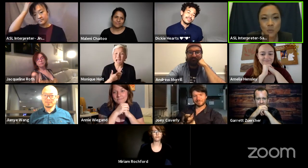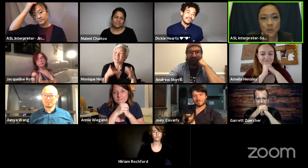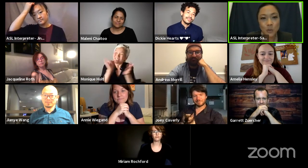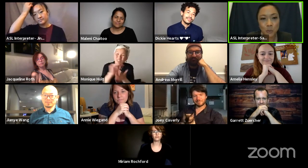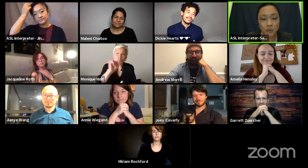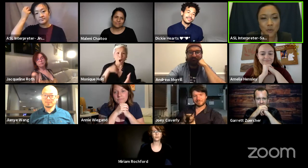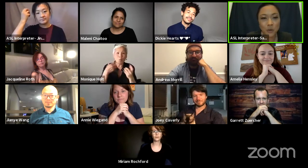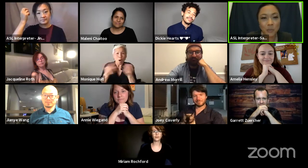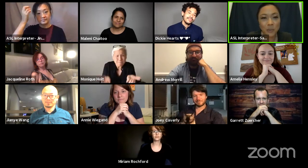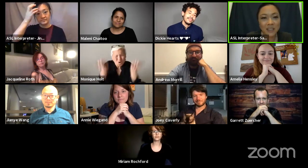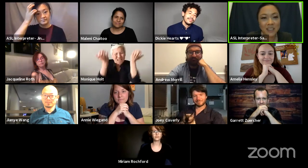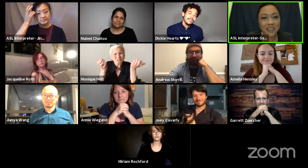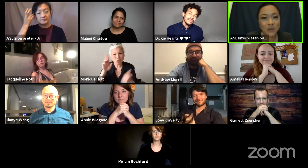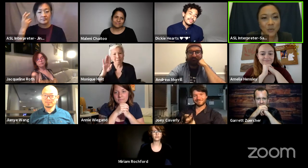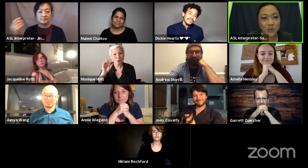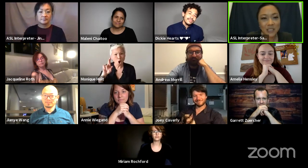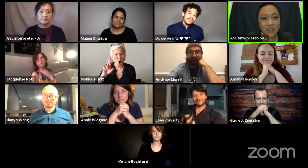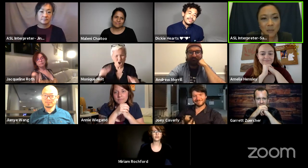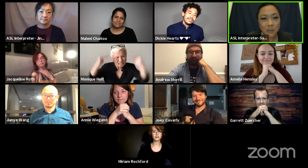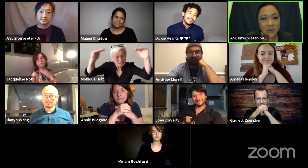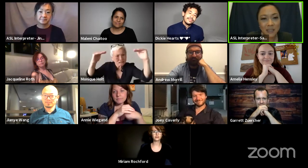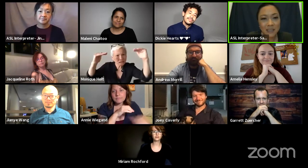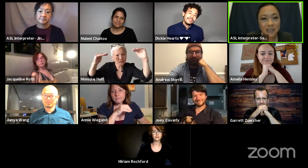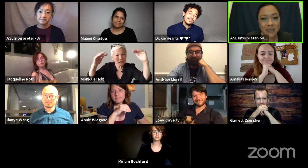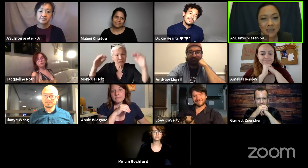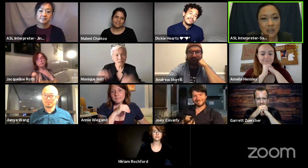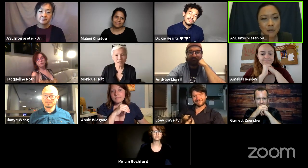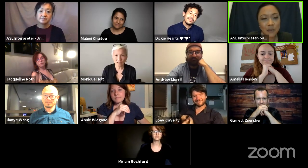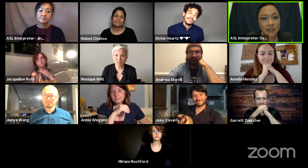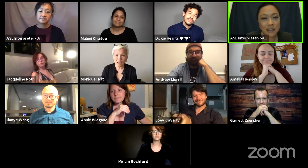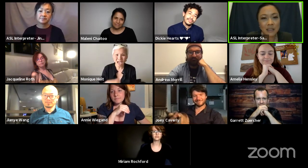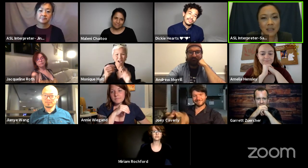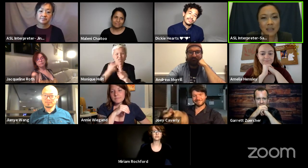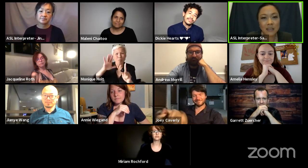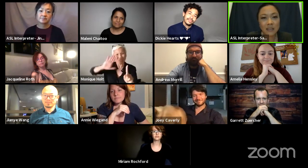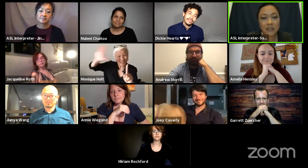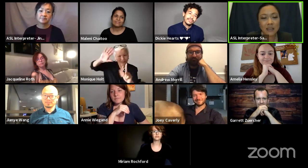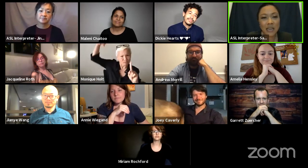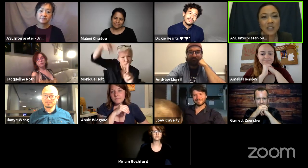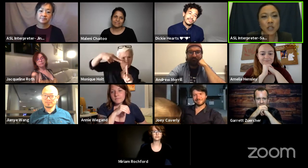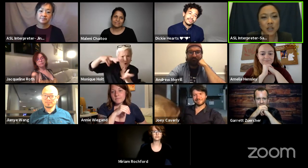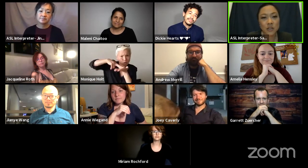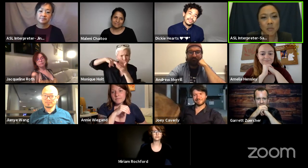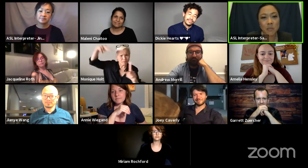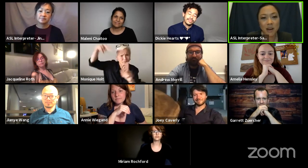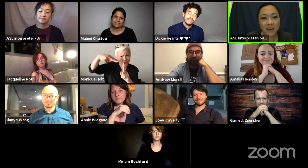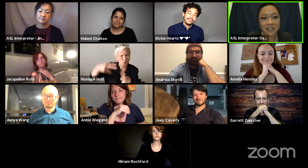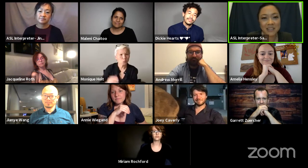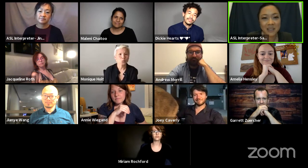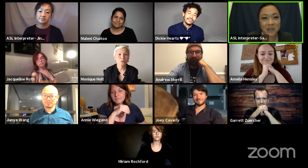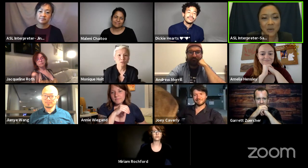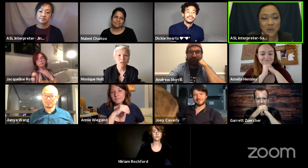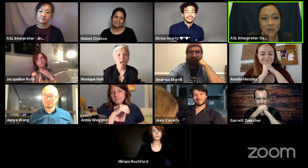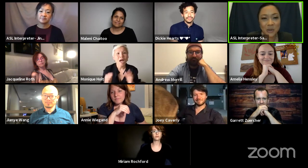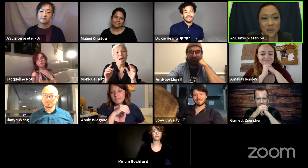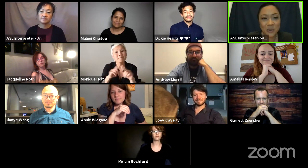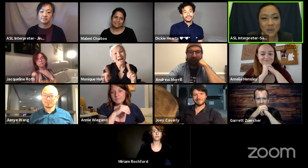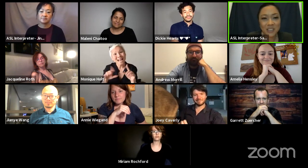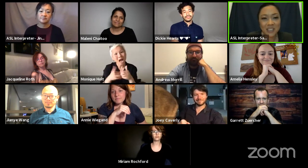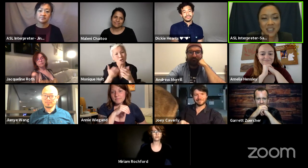was so beautiful. But really to unpack and elevate the education behind, you know,